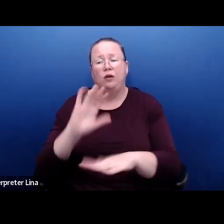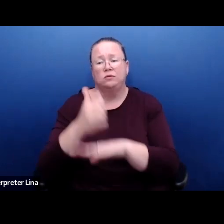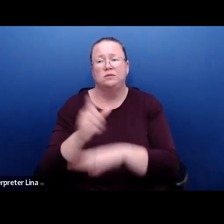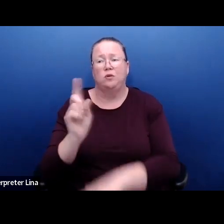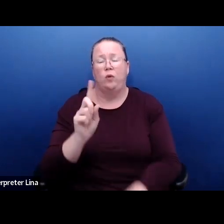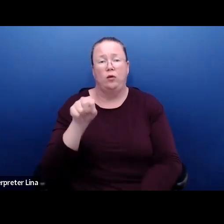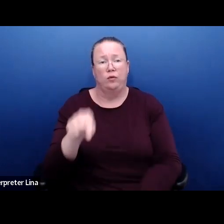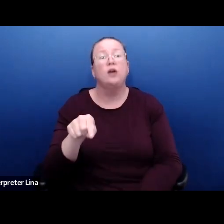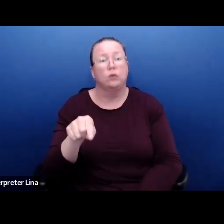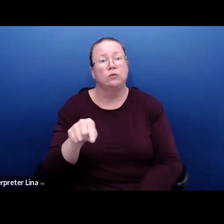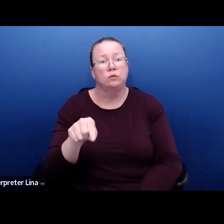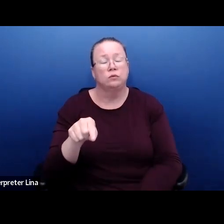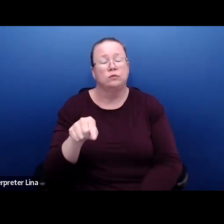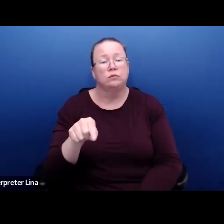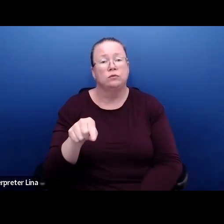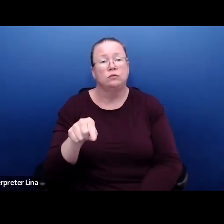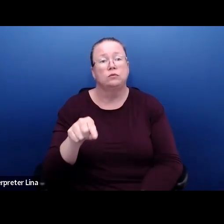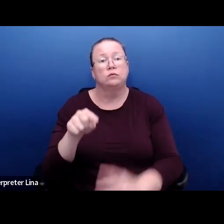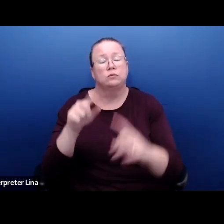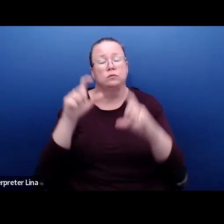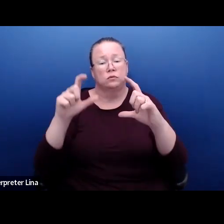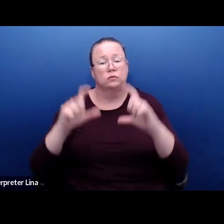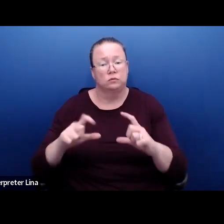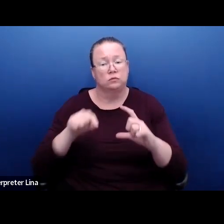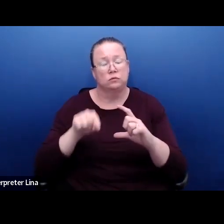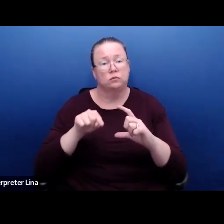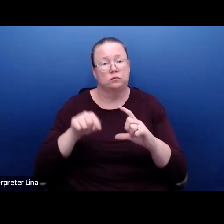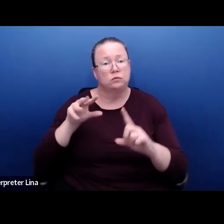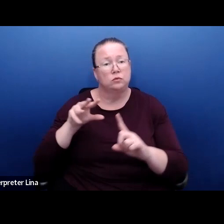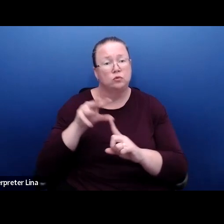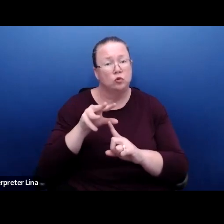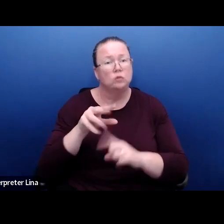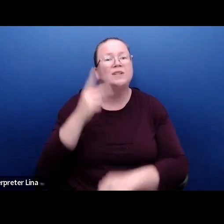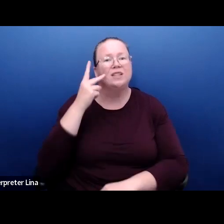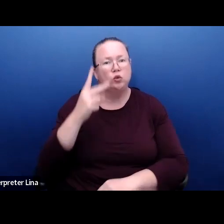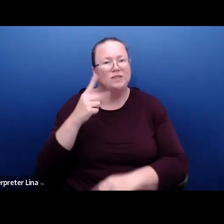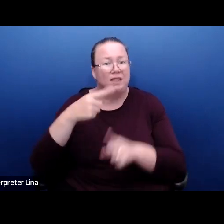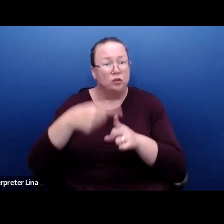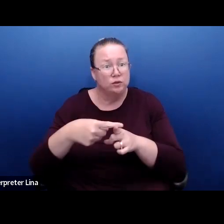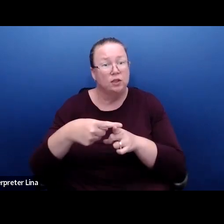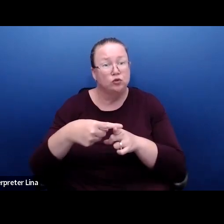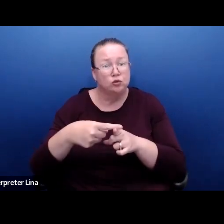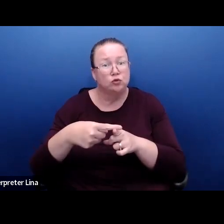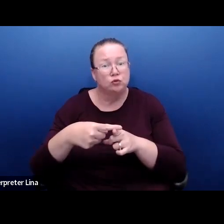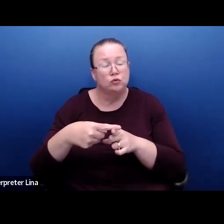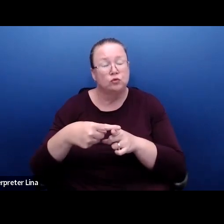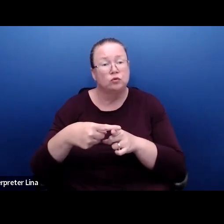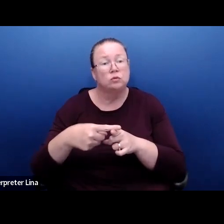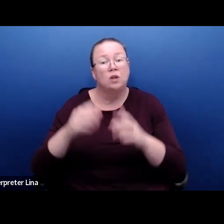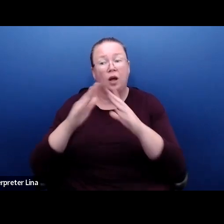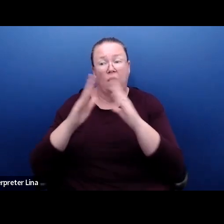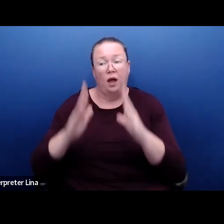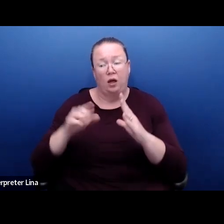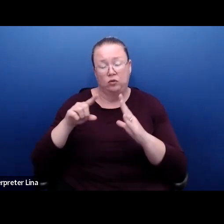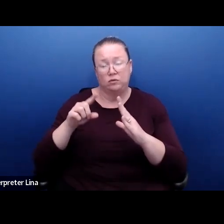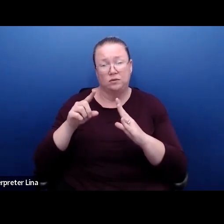go visit. So in the next picture that's zoomed in, you can see the intersection. The house that we want to